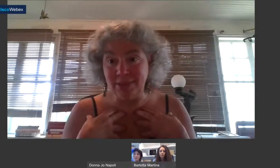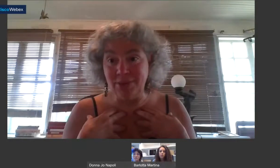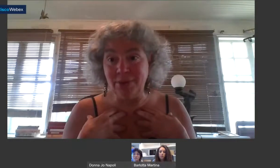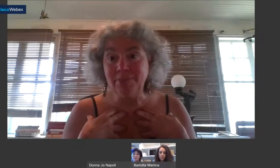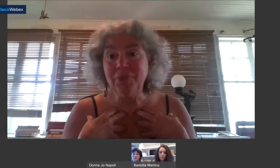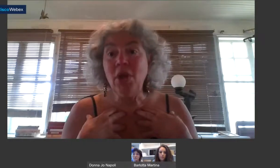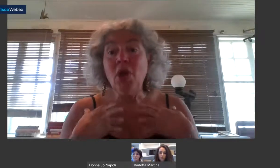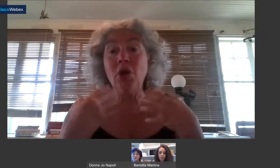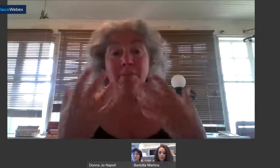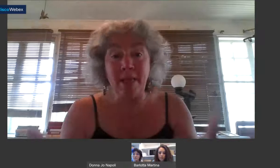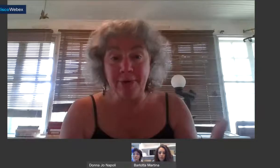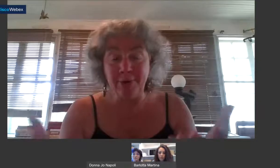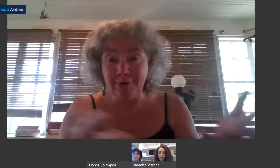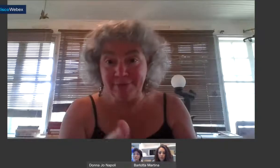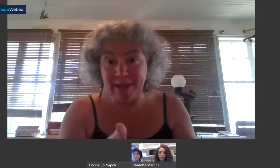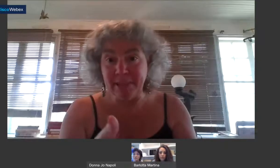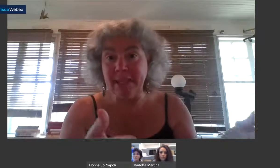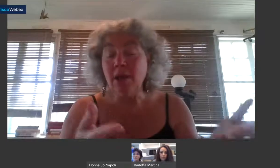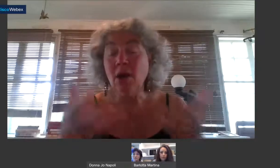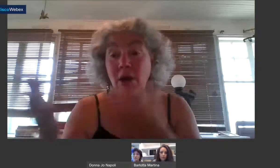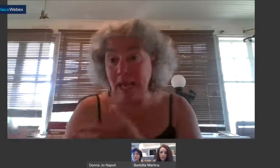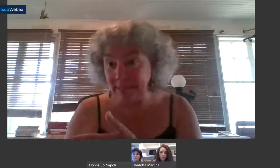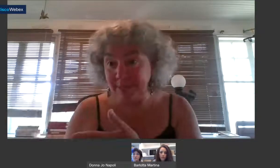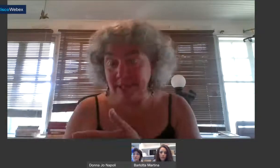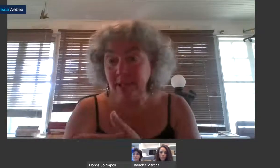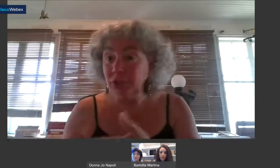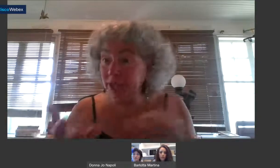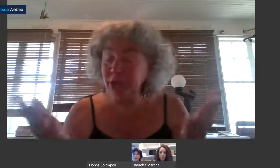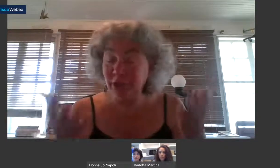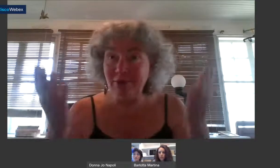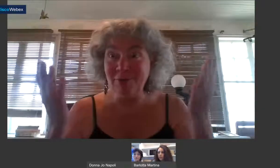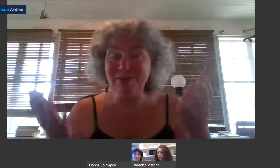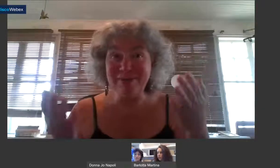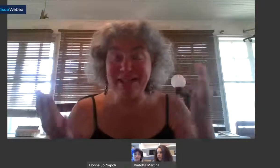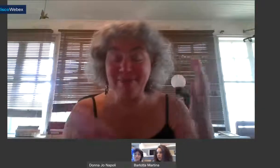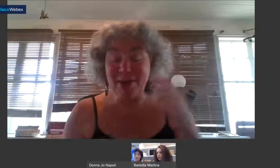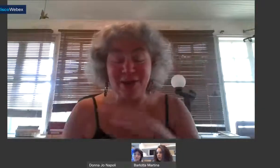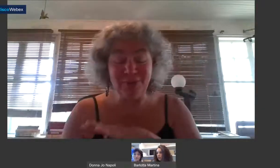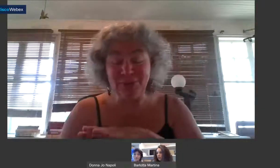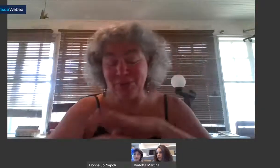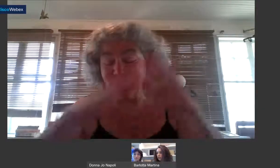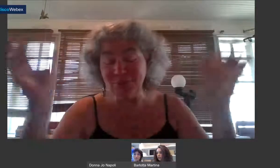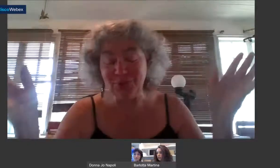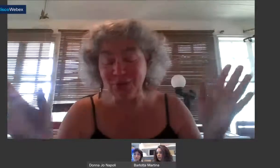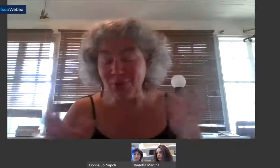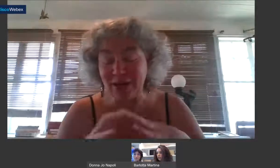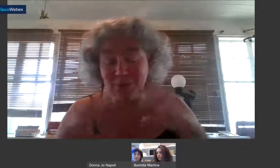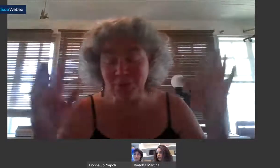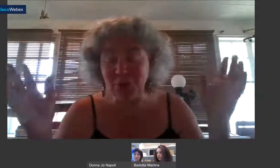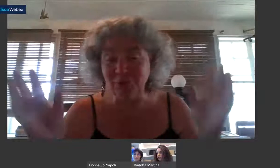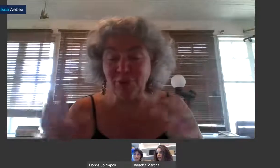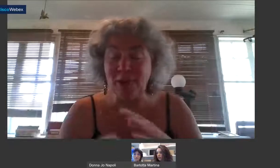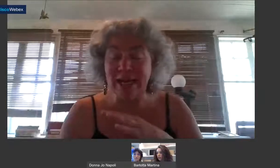her. Her mother, her family, her husband. She actually wound up getting married, which was the most incredible, beautiful wedding